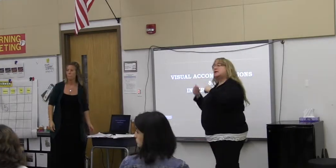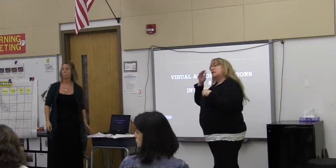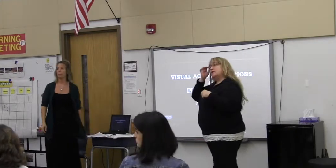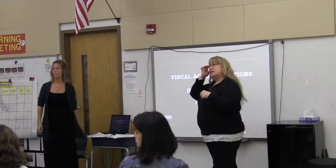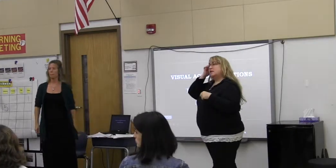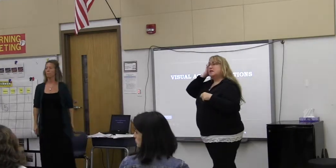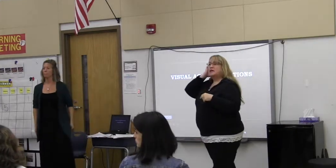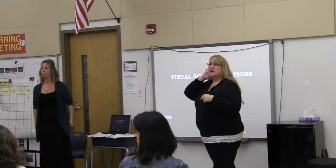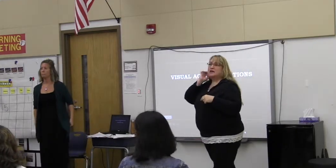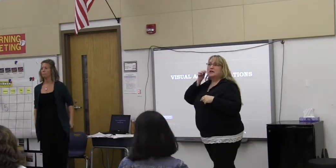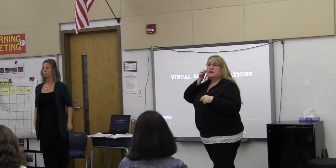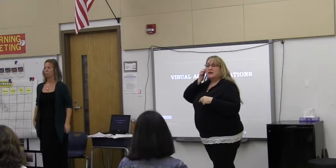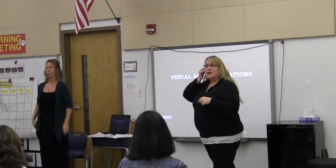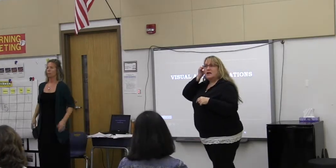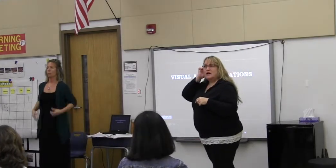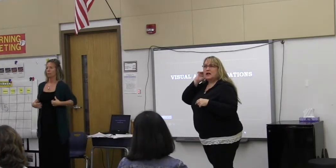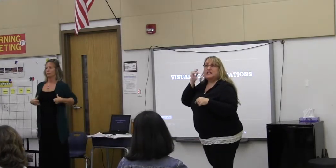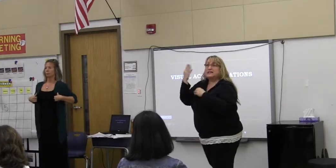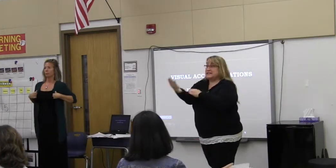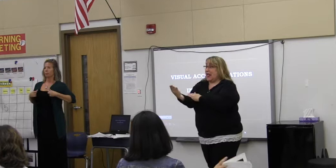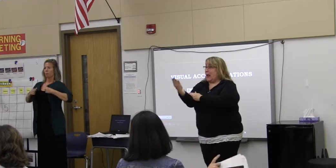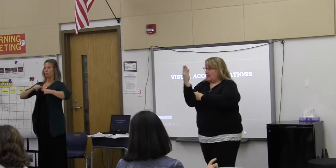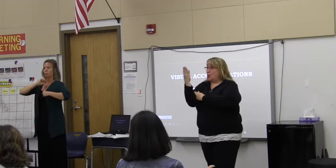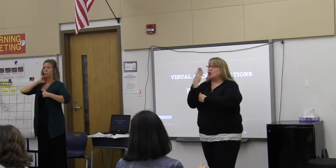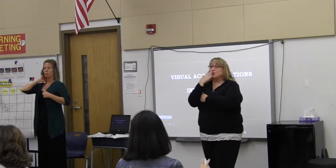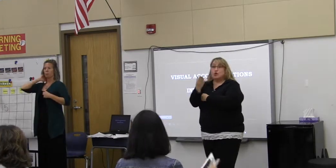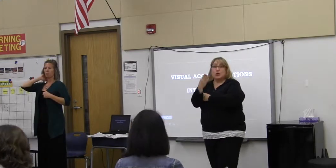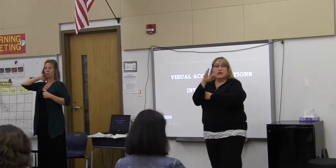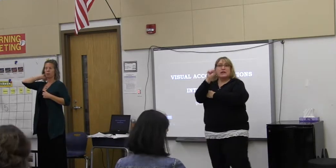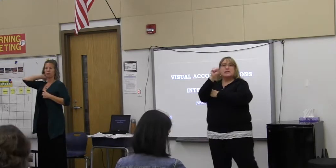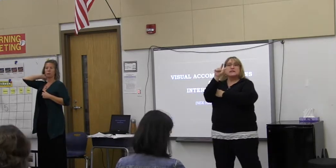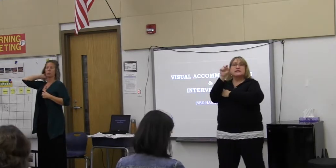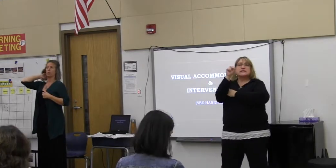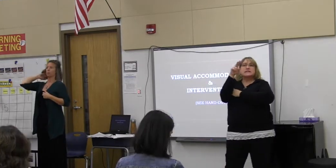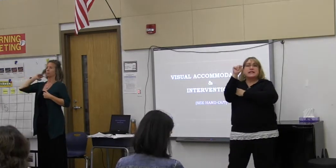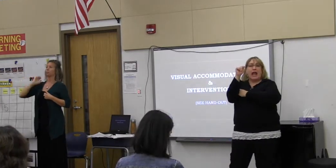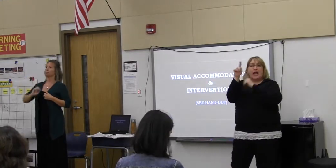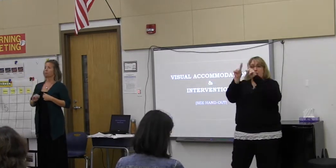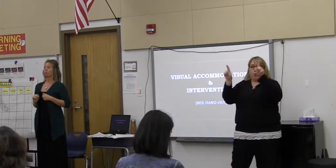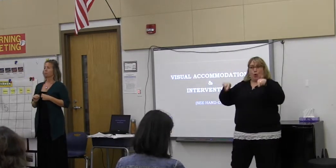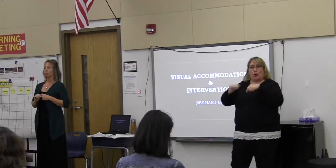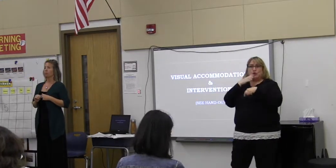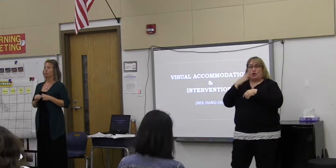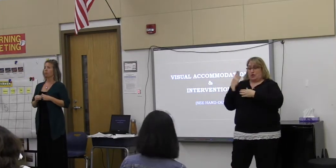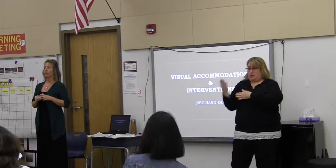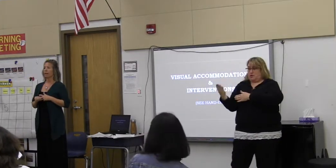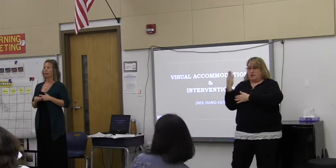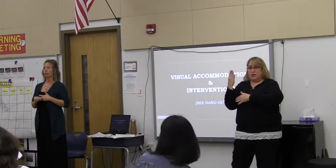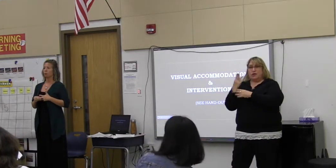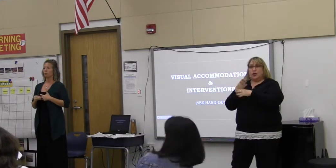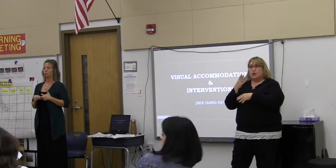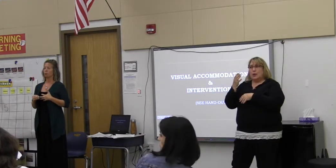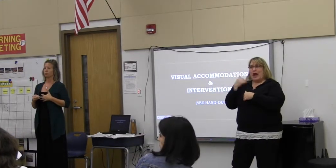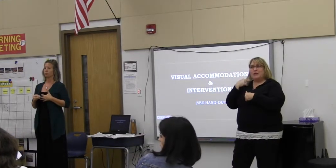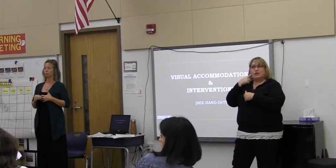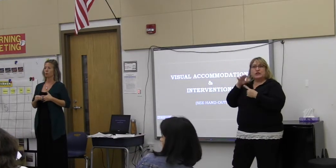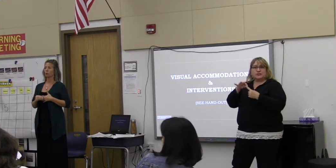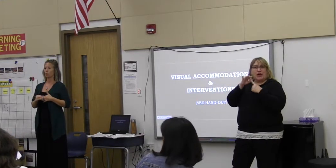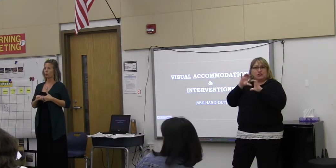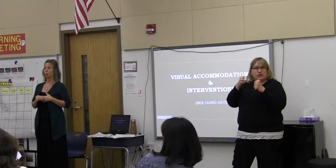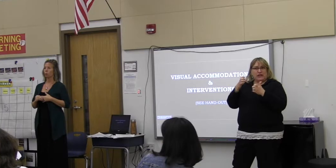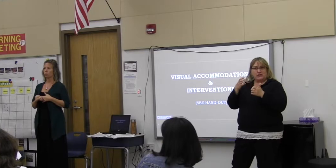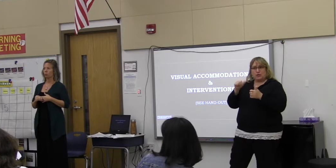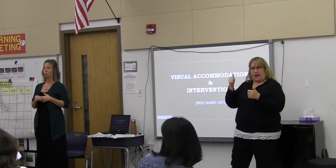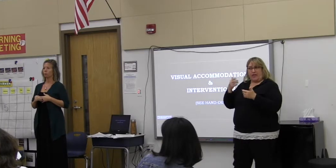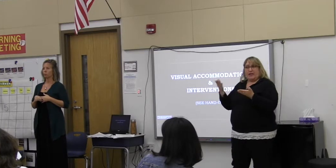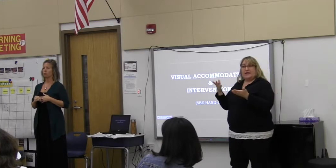good. Do we have samples to put in special classes that we can have? Do we have some, you know what I mean? Like, do we have any of those